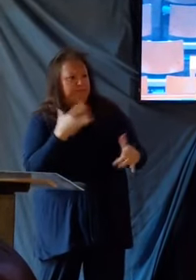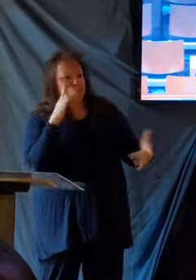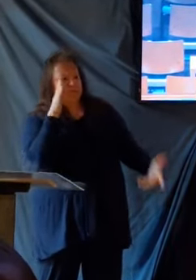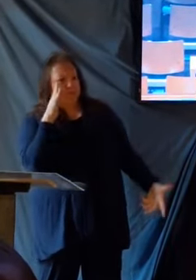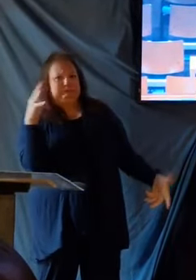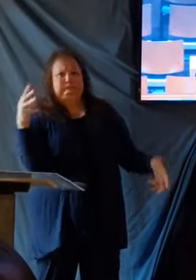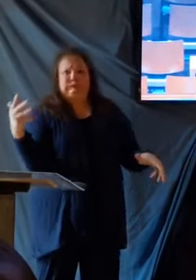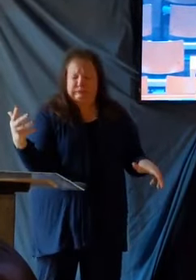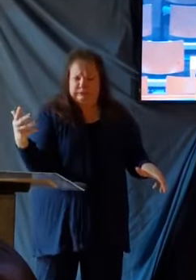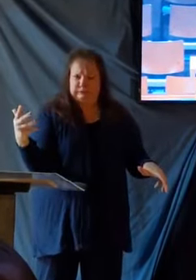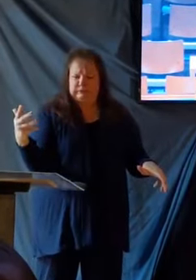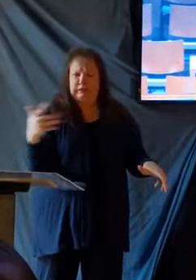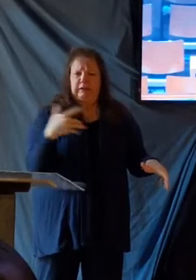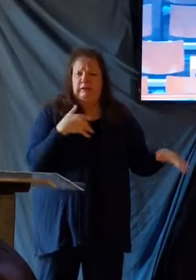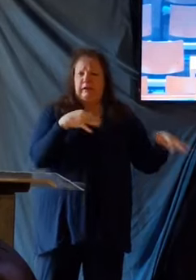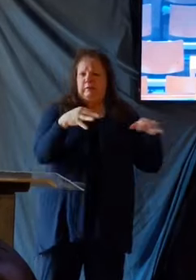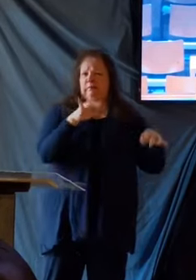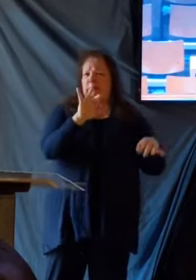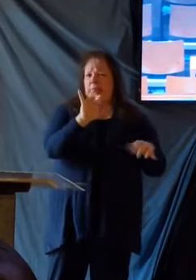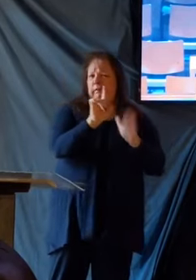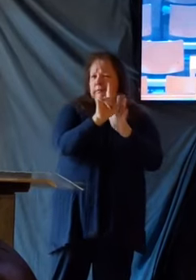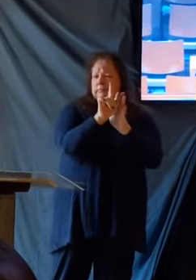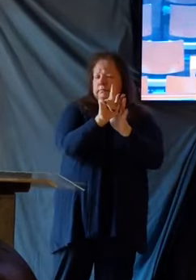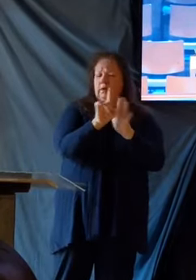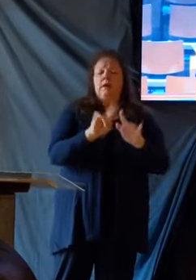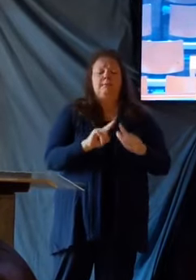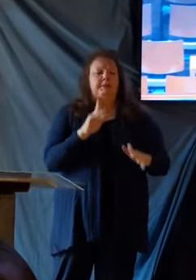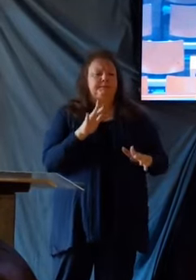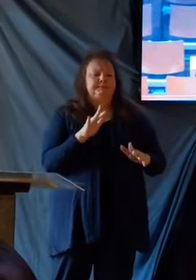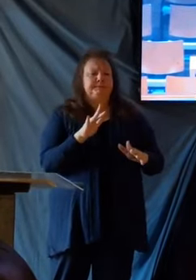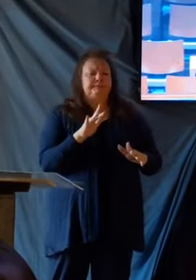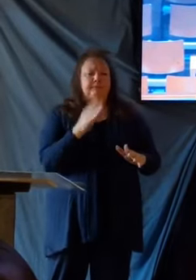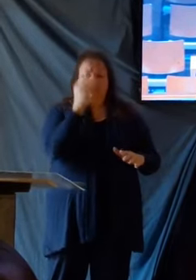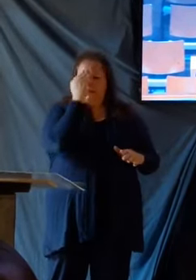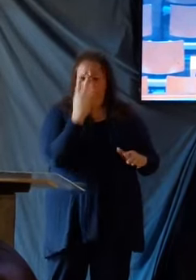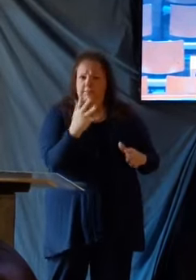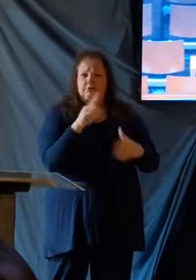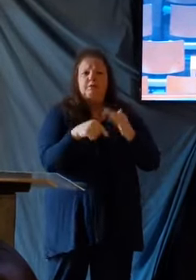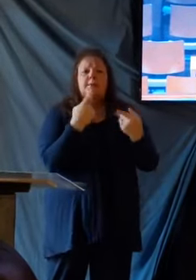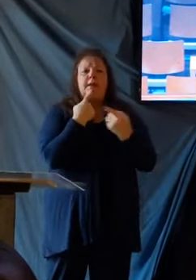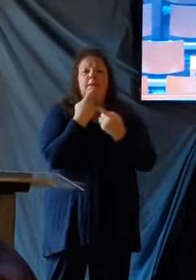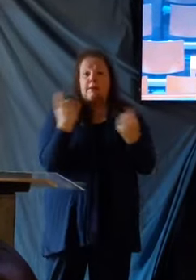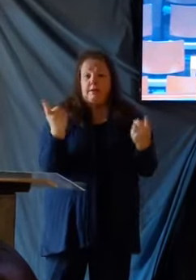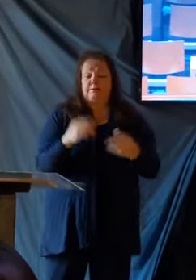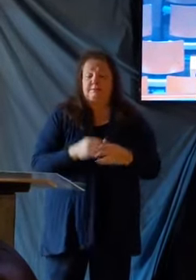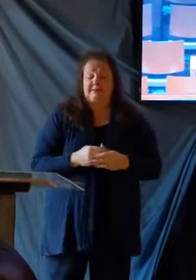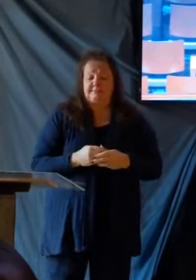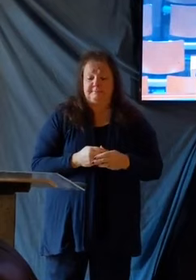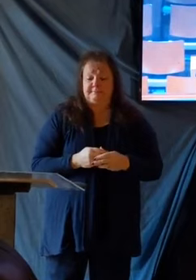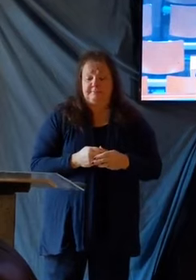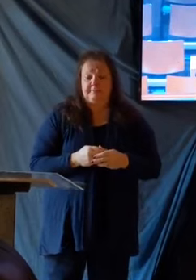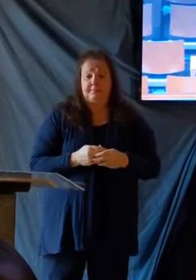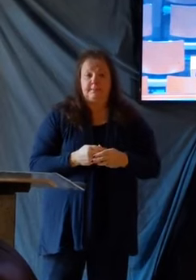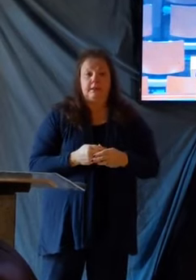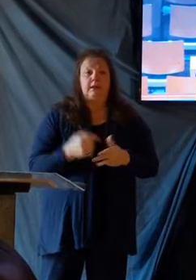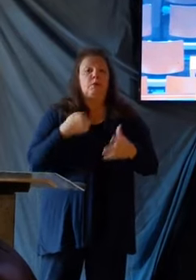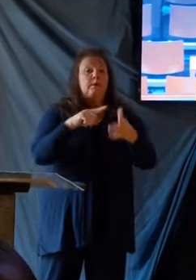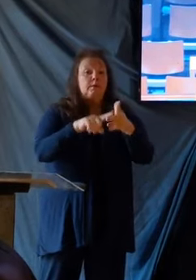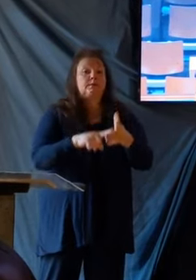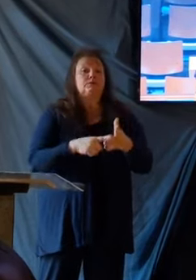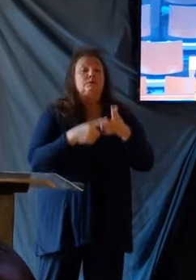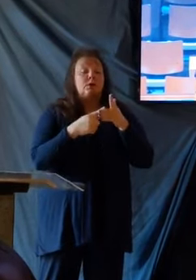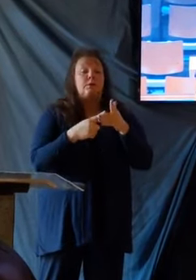Situation. Say a little bit more about that in a moment, but let me give you some updates on announcements. We're going to start